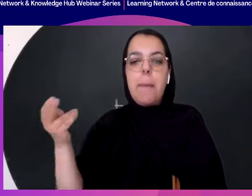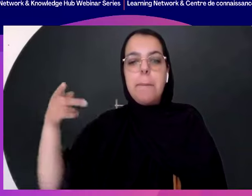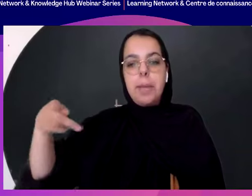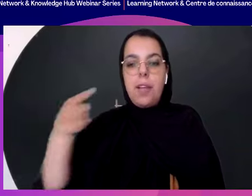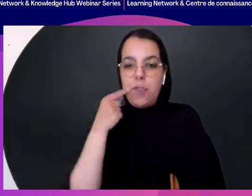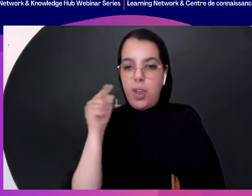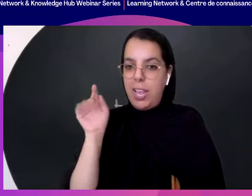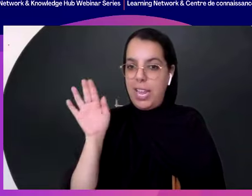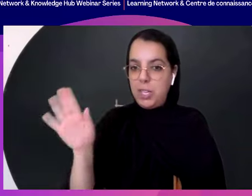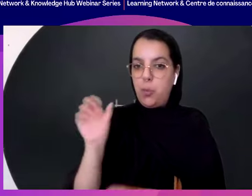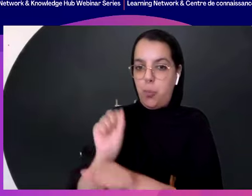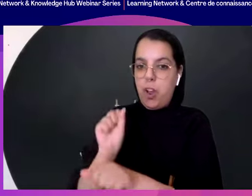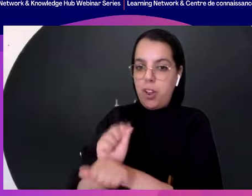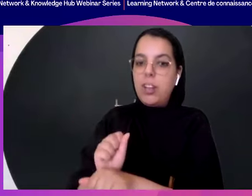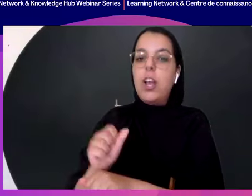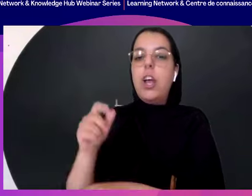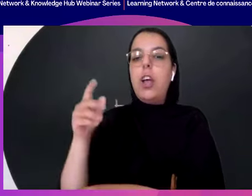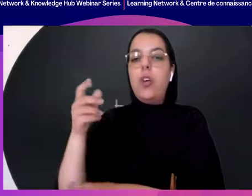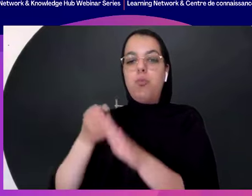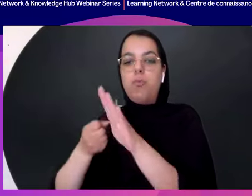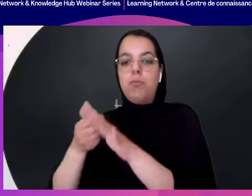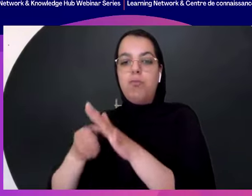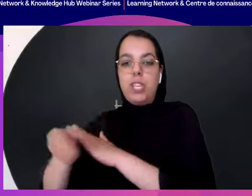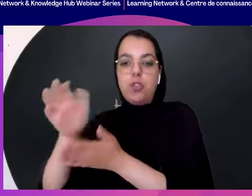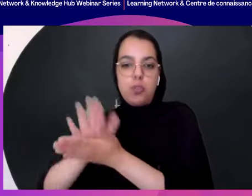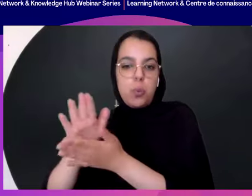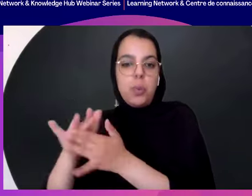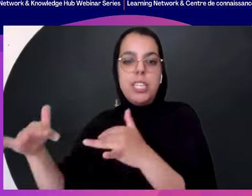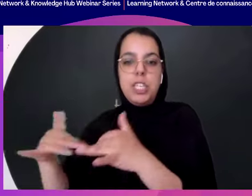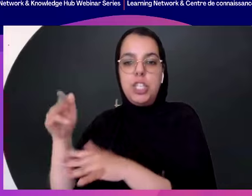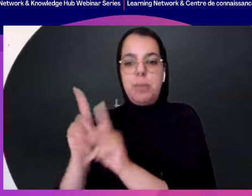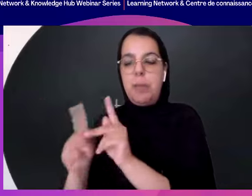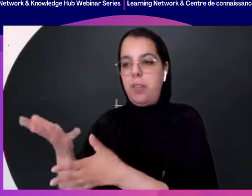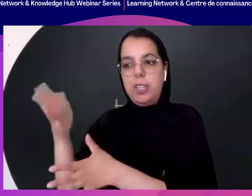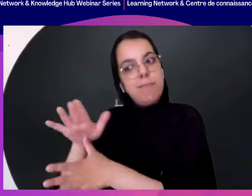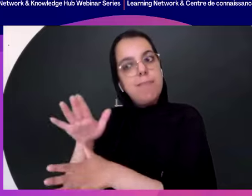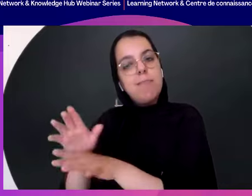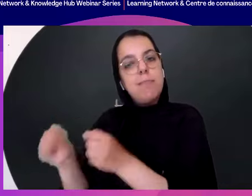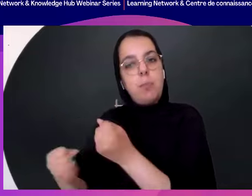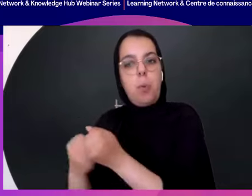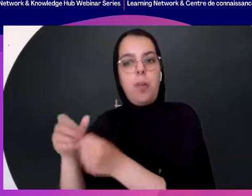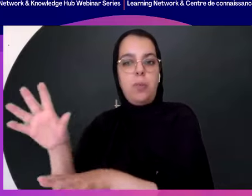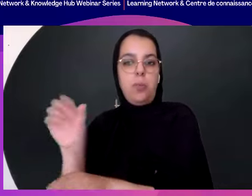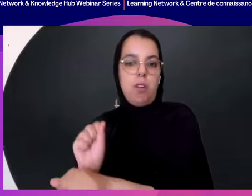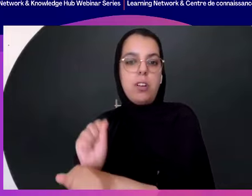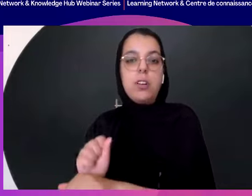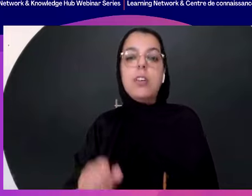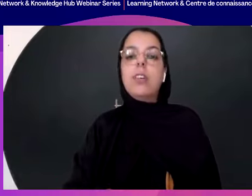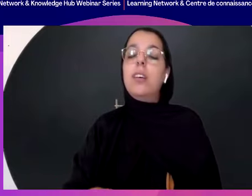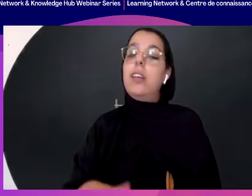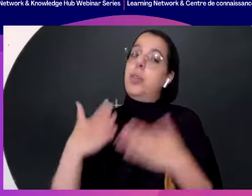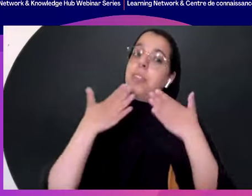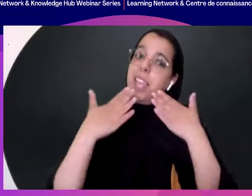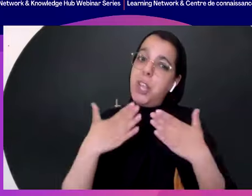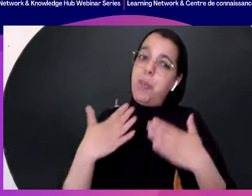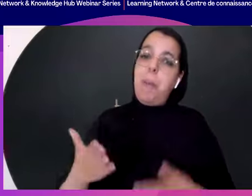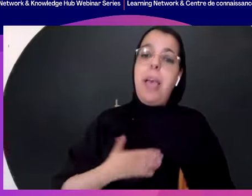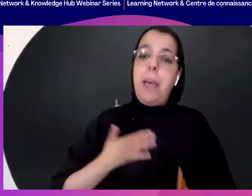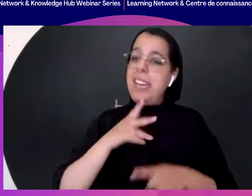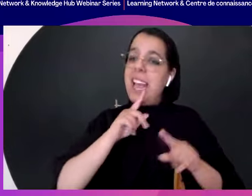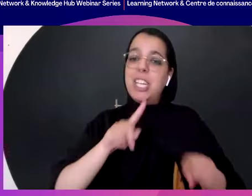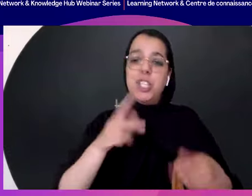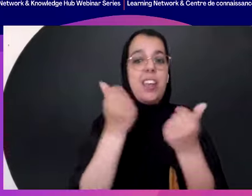in his life as well. So thank you so much. I'm happy to answer any questions. I'd like